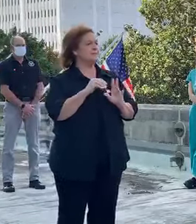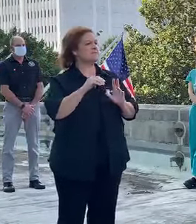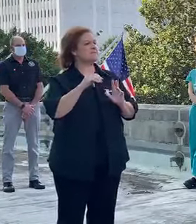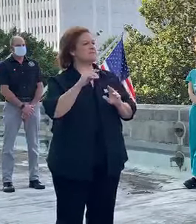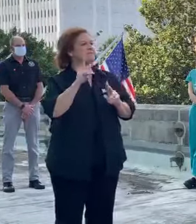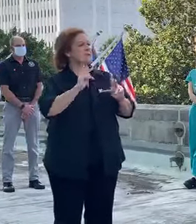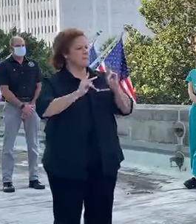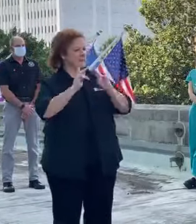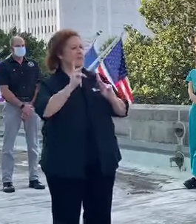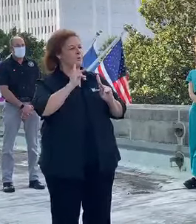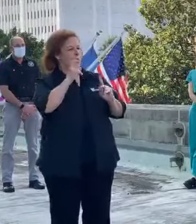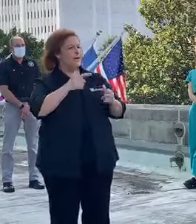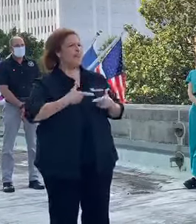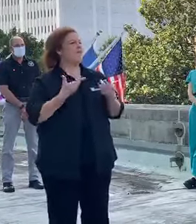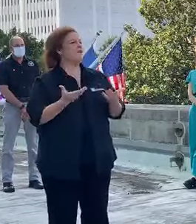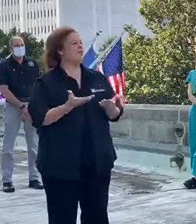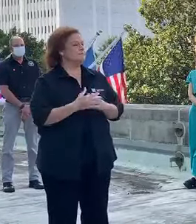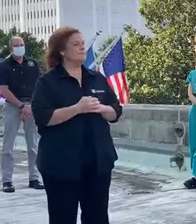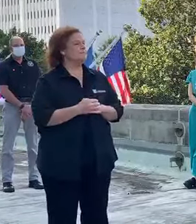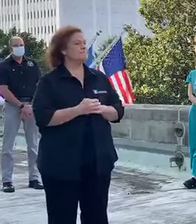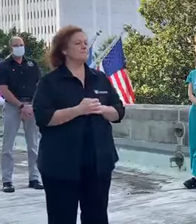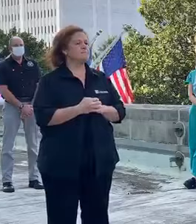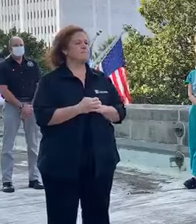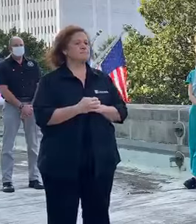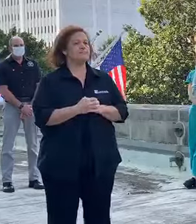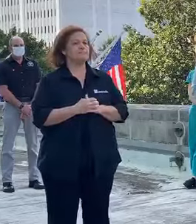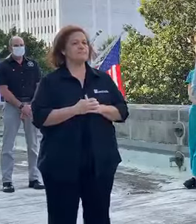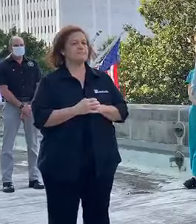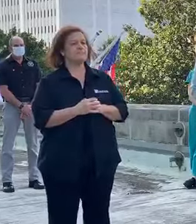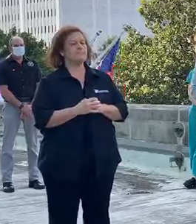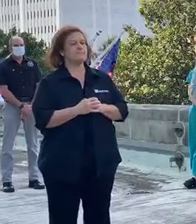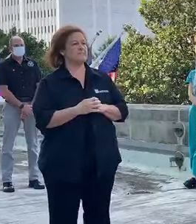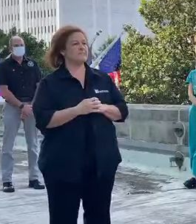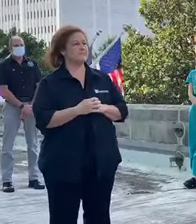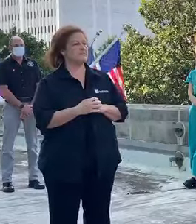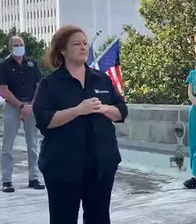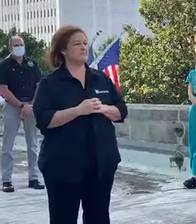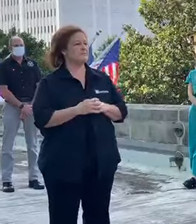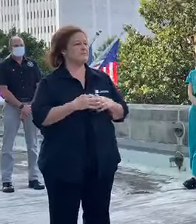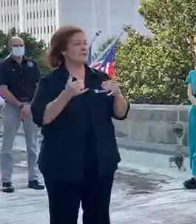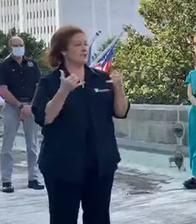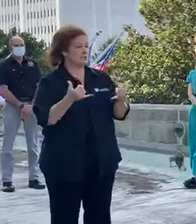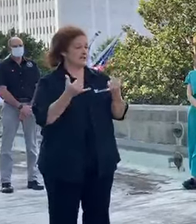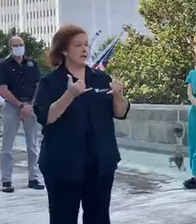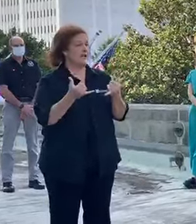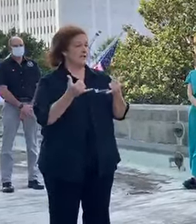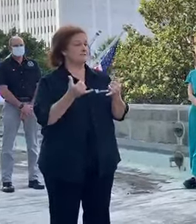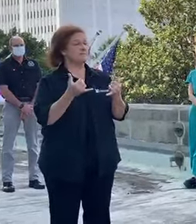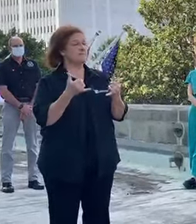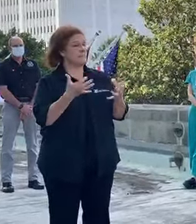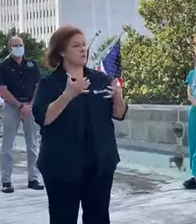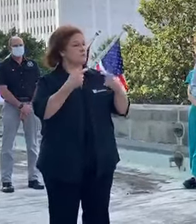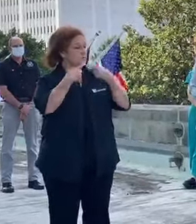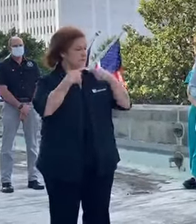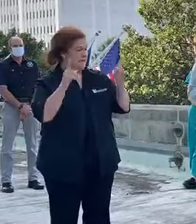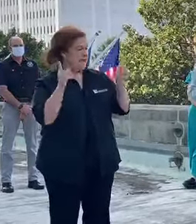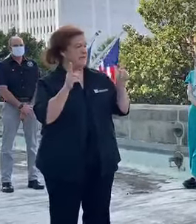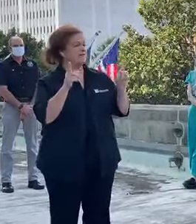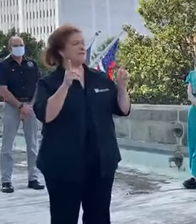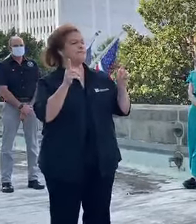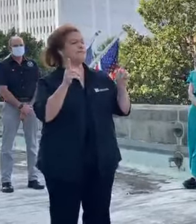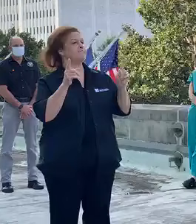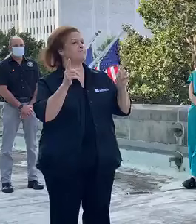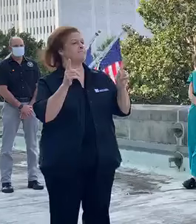residents of our city. Here today to formally announce our